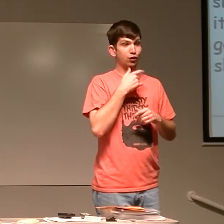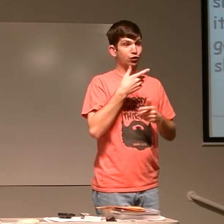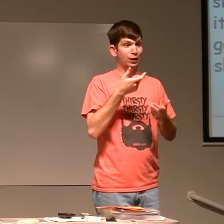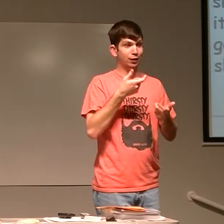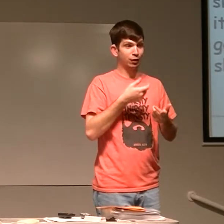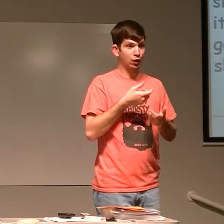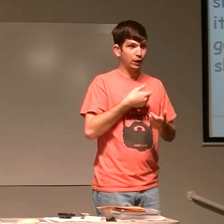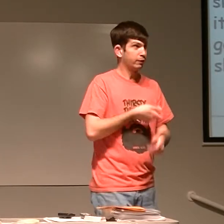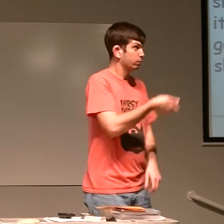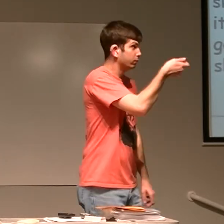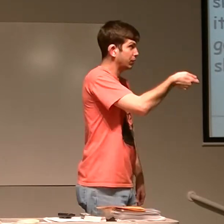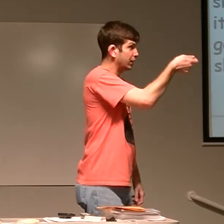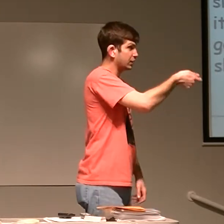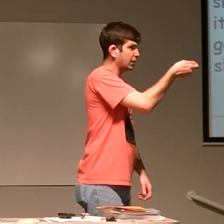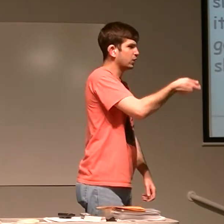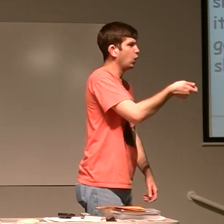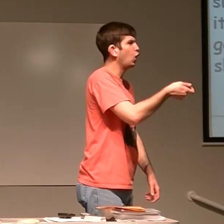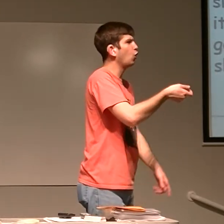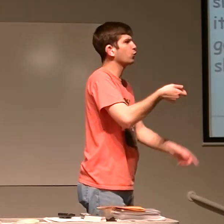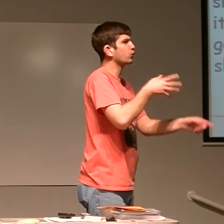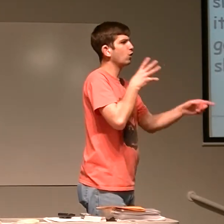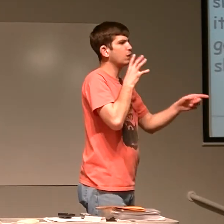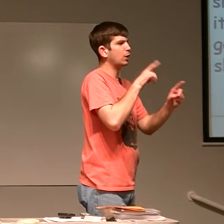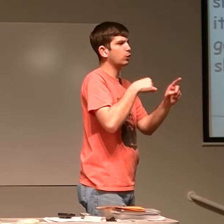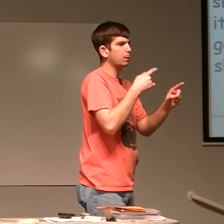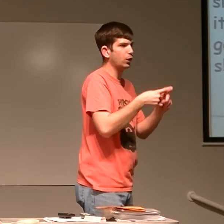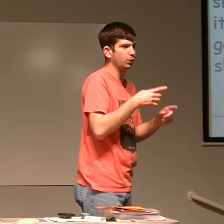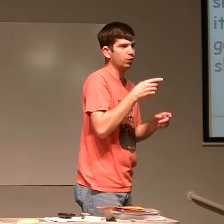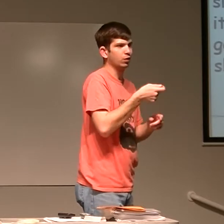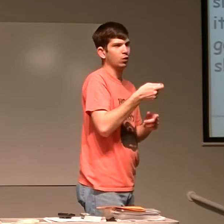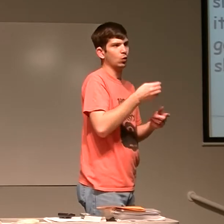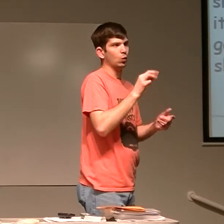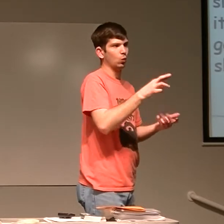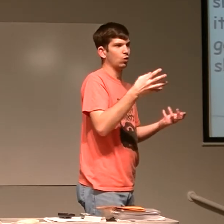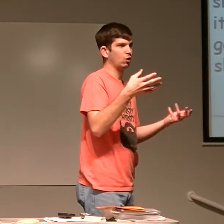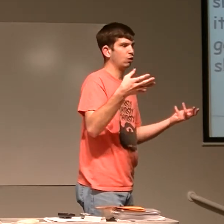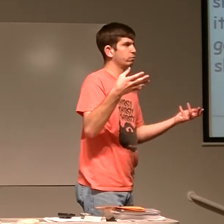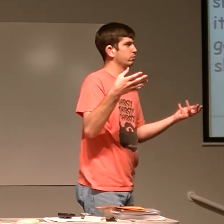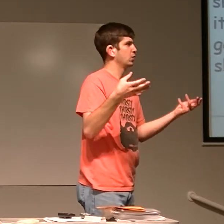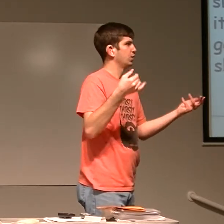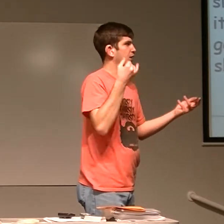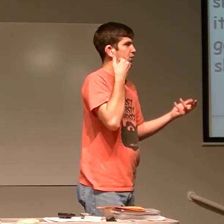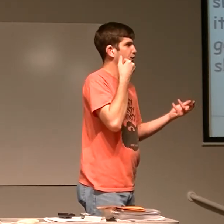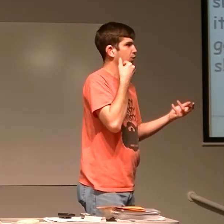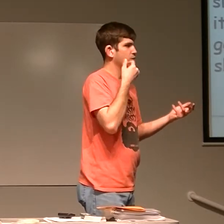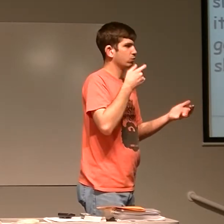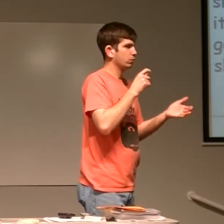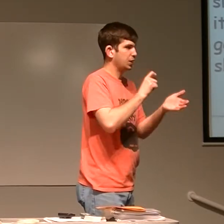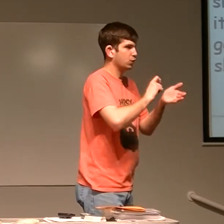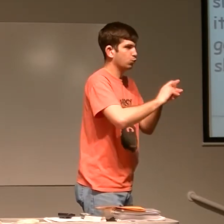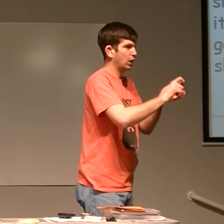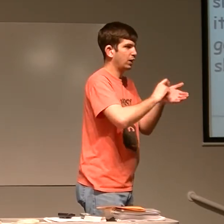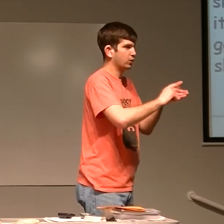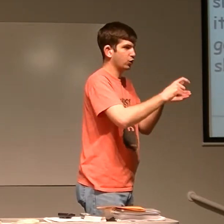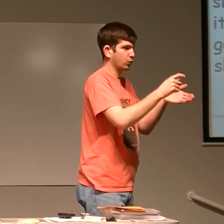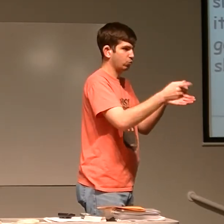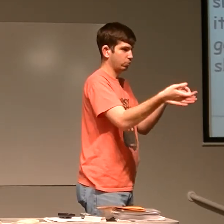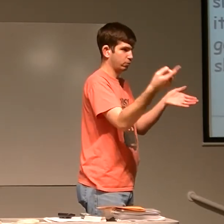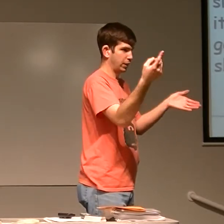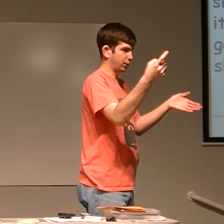trying to go like this, and they say, oh, you're talking about remote, or if you're needing to write, so you take your